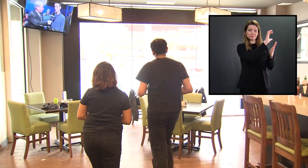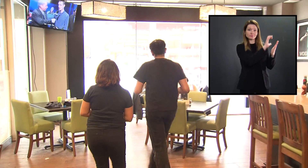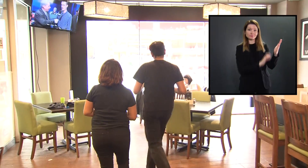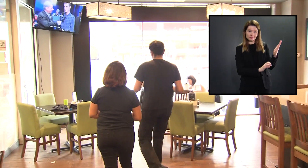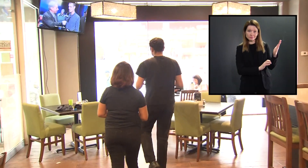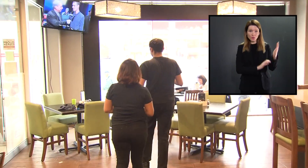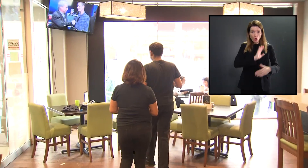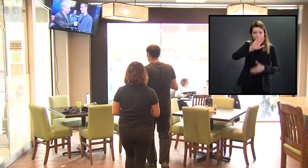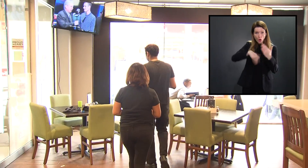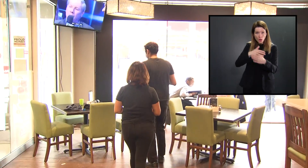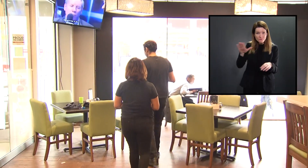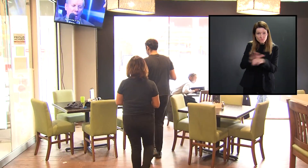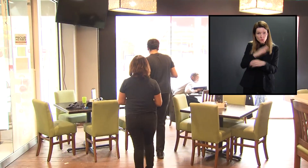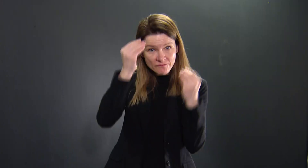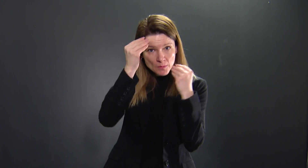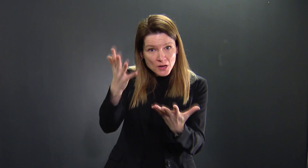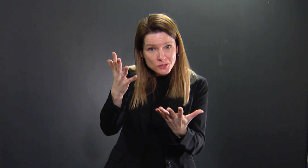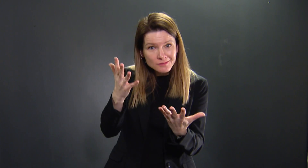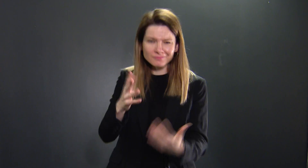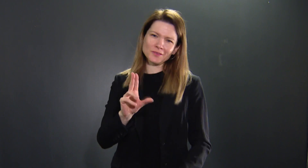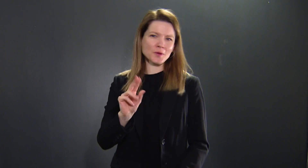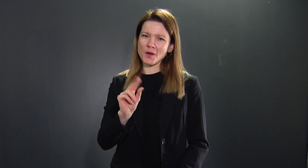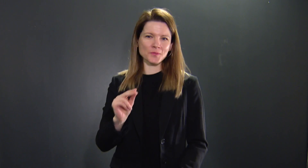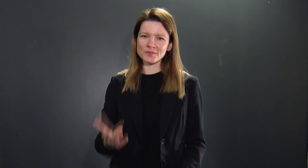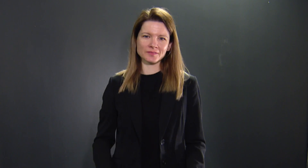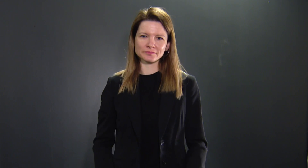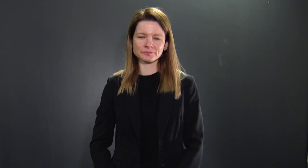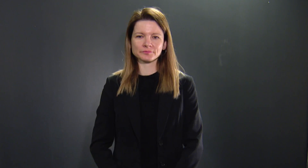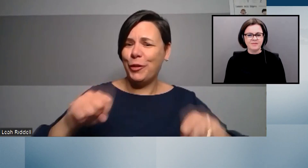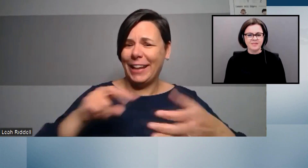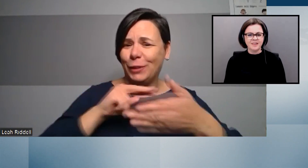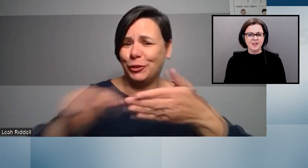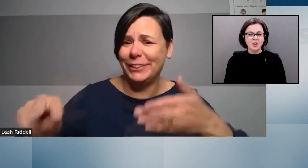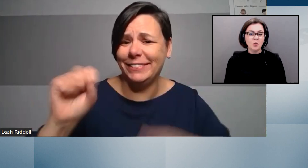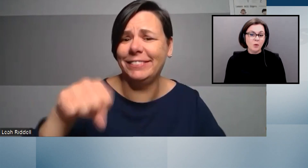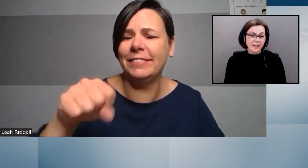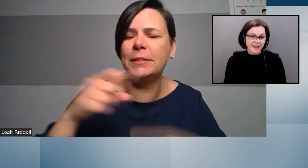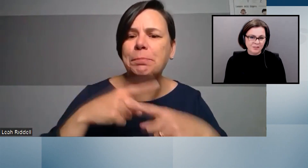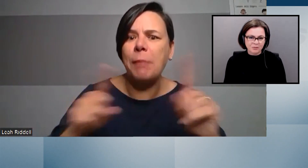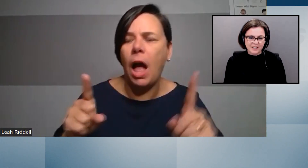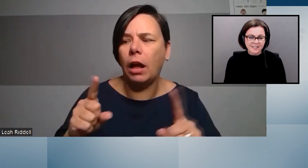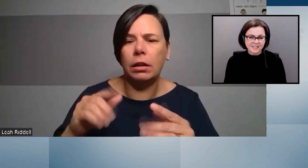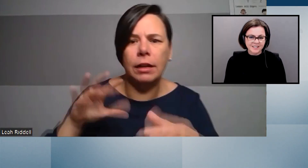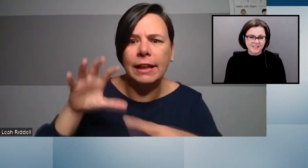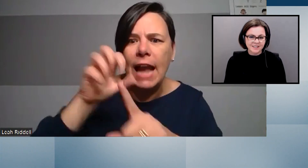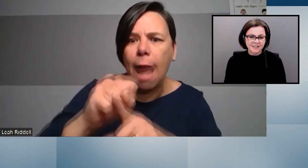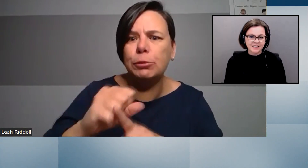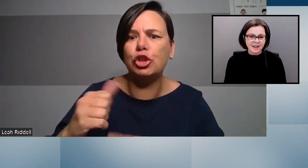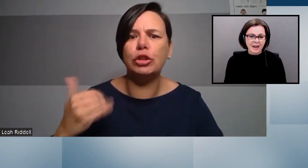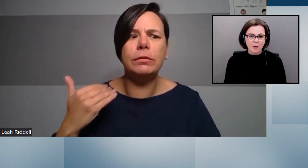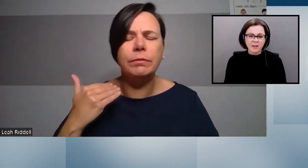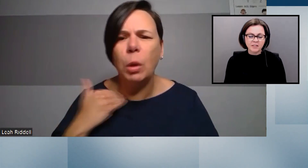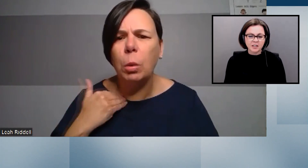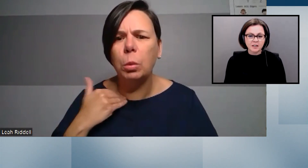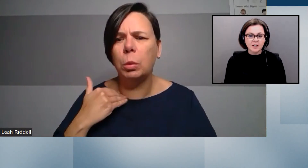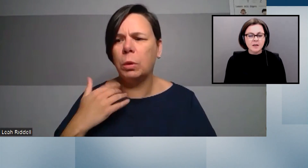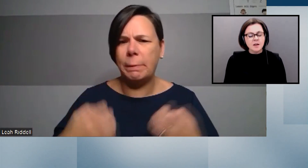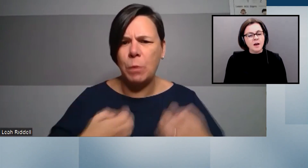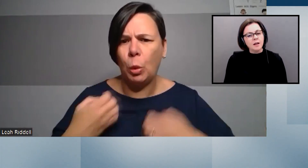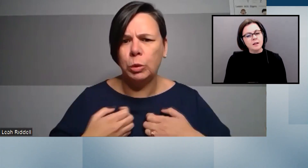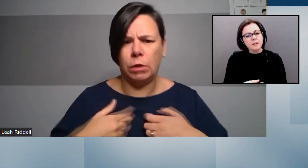does not convey all the necessary information. We can read.